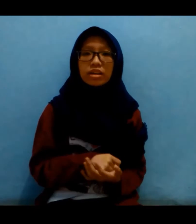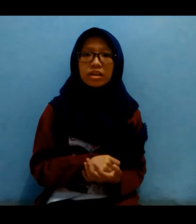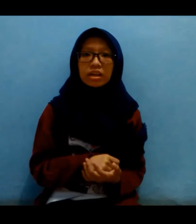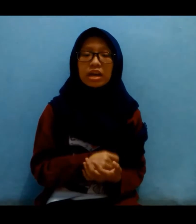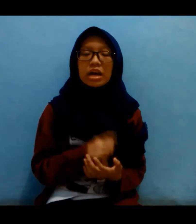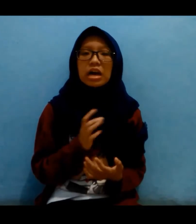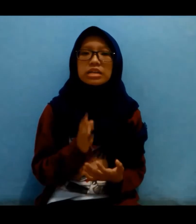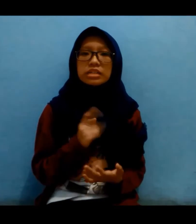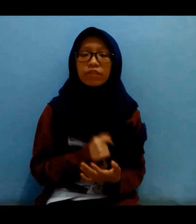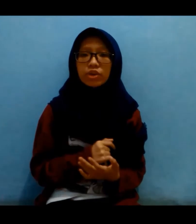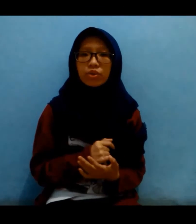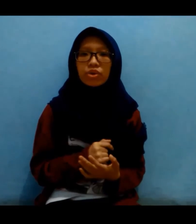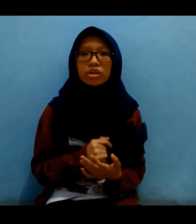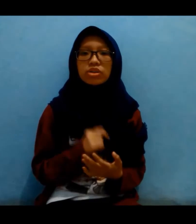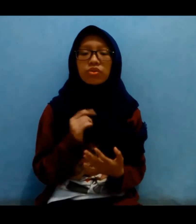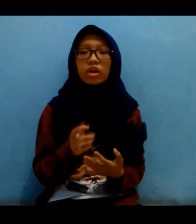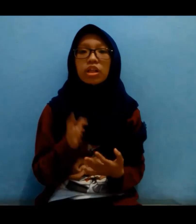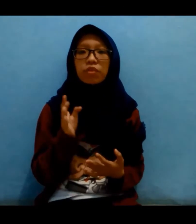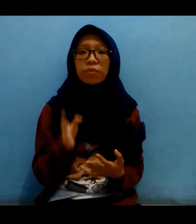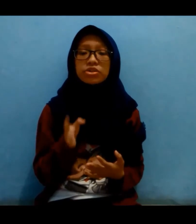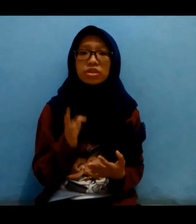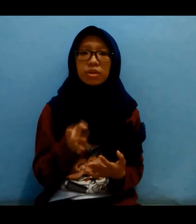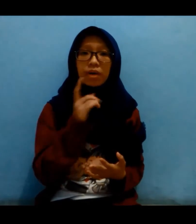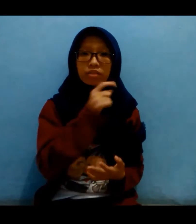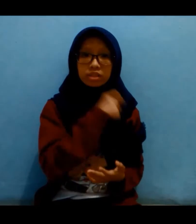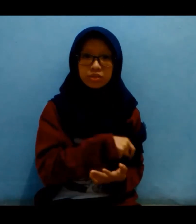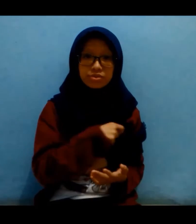writer has given you the real information about the news.